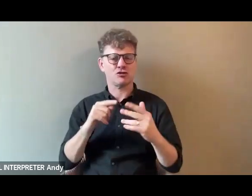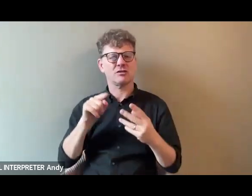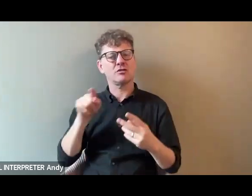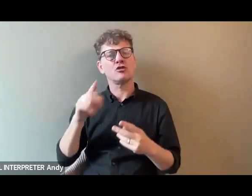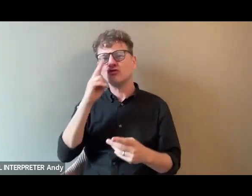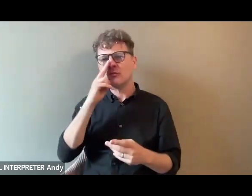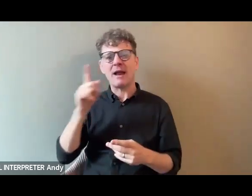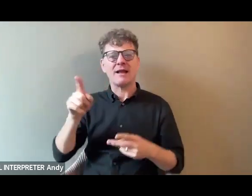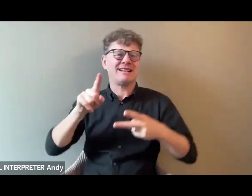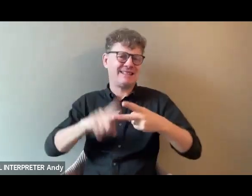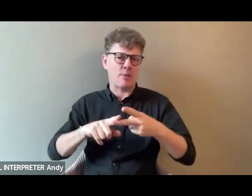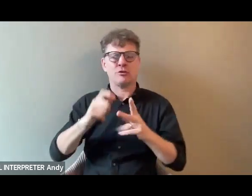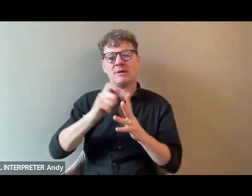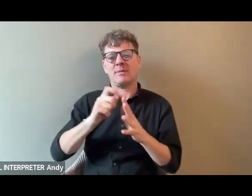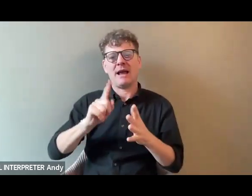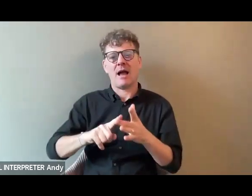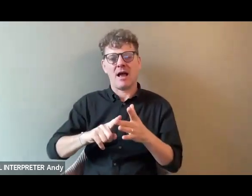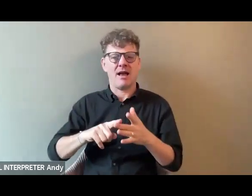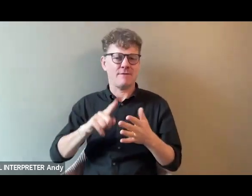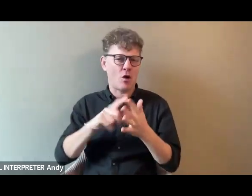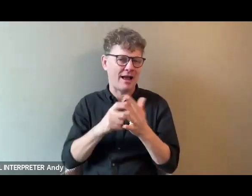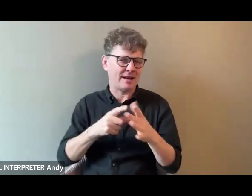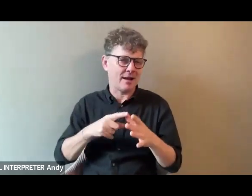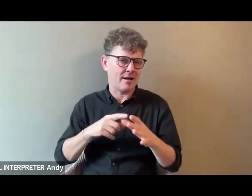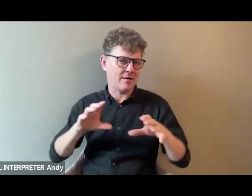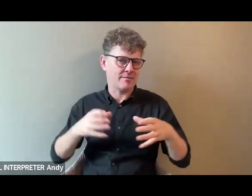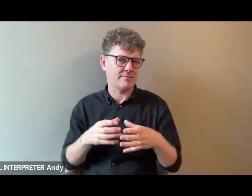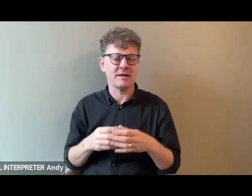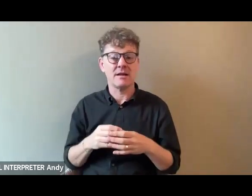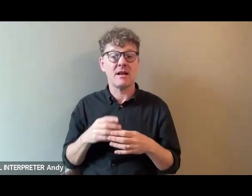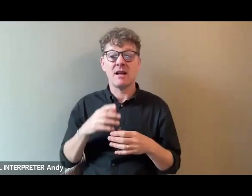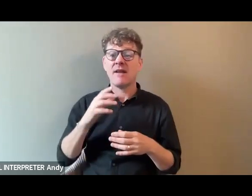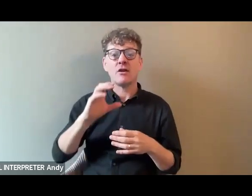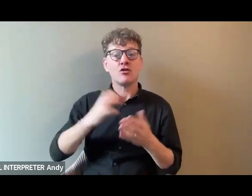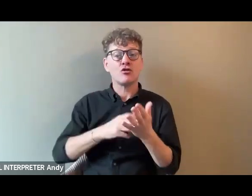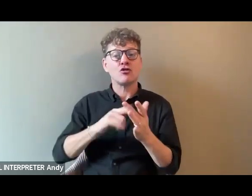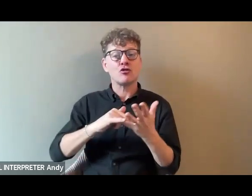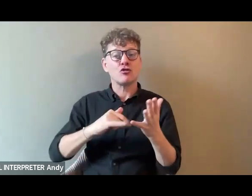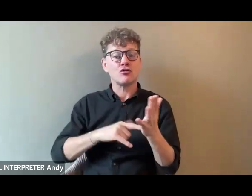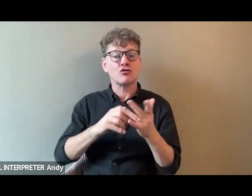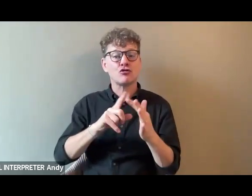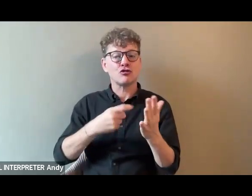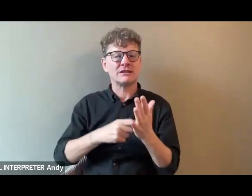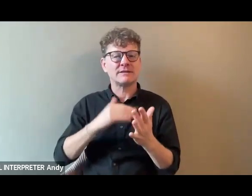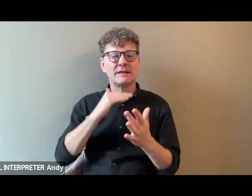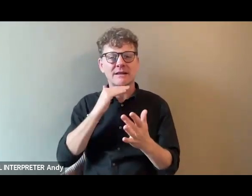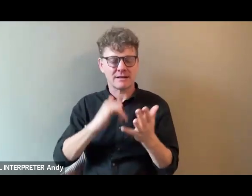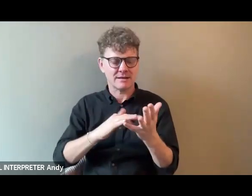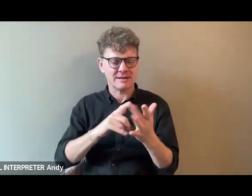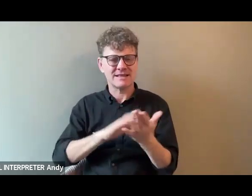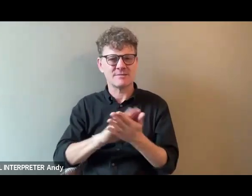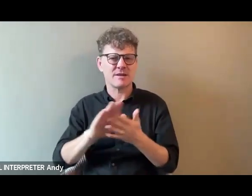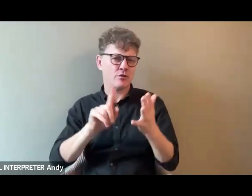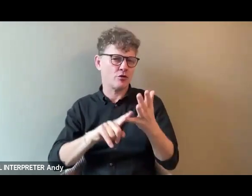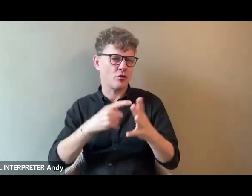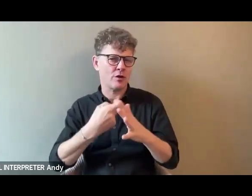our deputy PI of the EDI caucus, and we've got Professor Christopher Smith, who's the UKRI EDI champion. I think that's some sort of